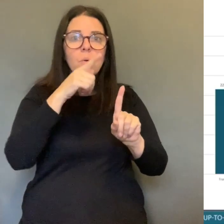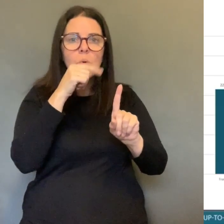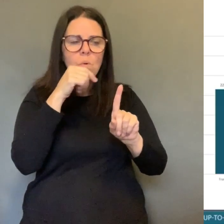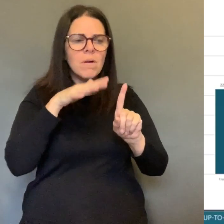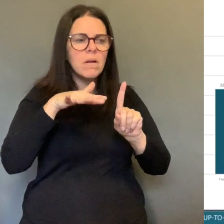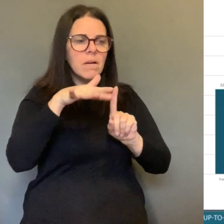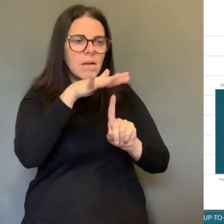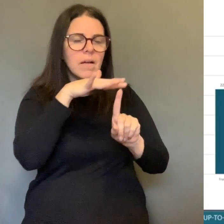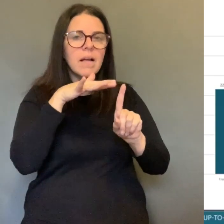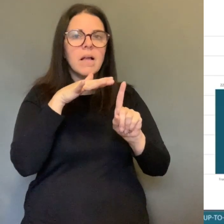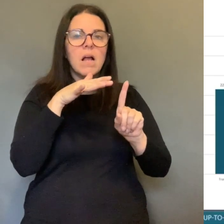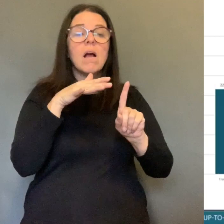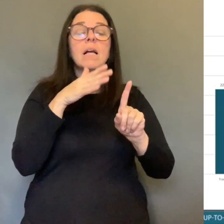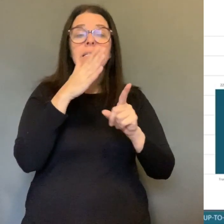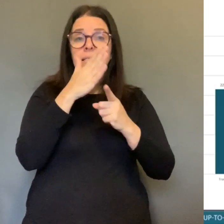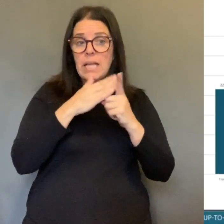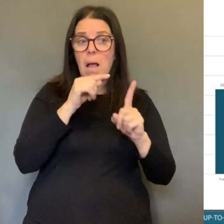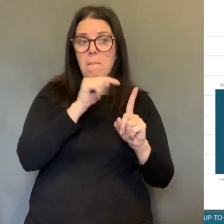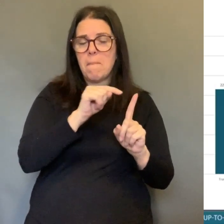case.